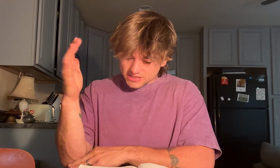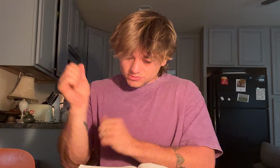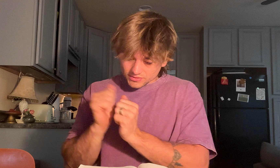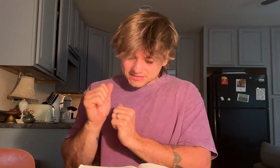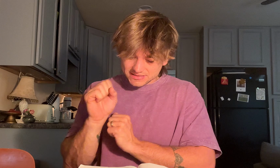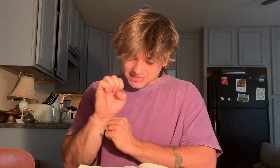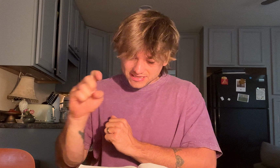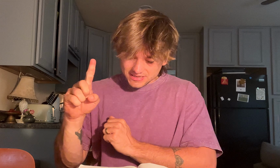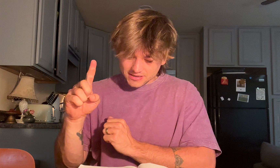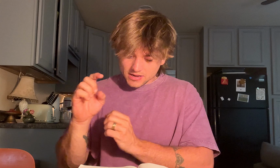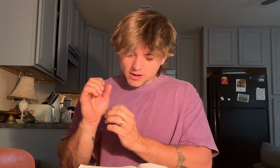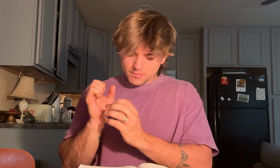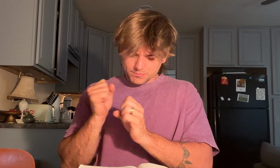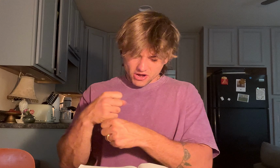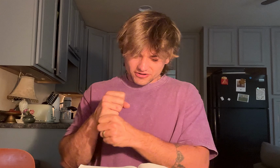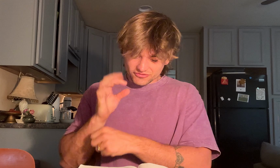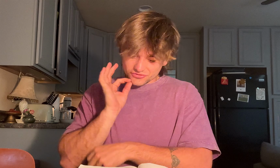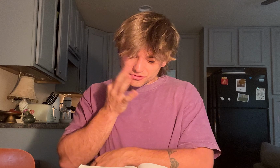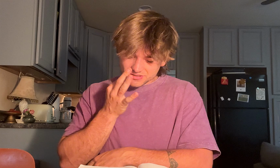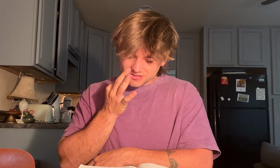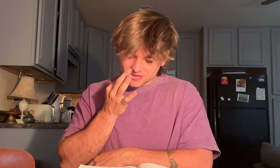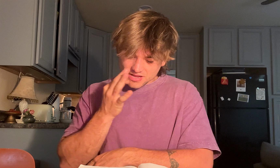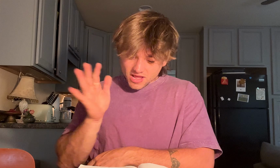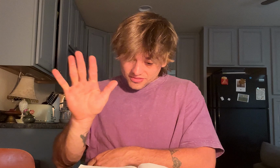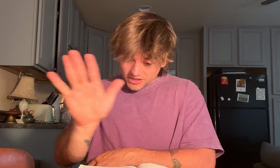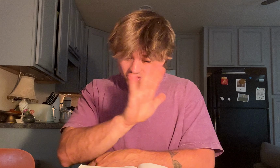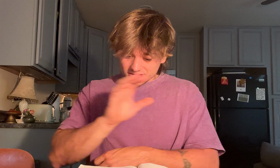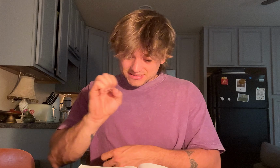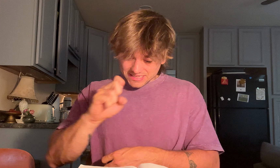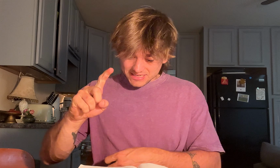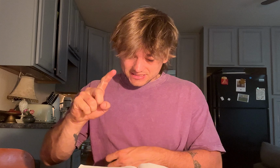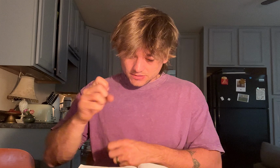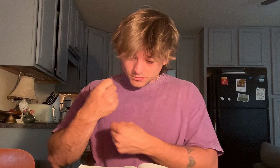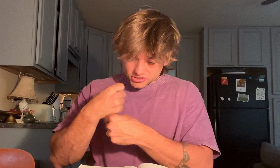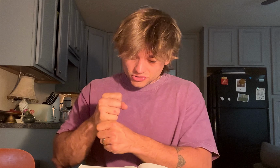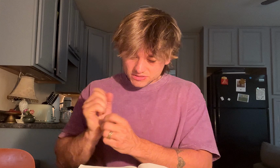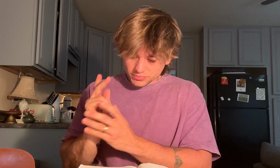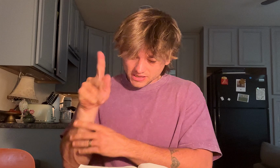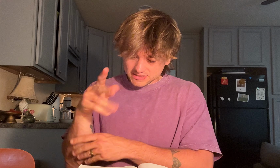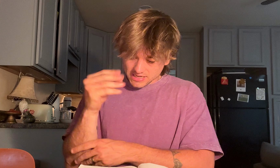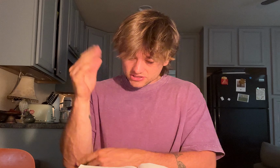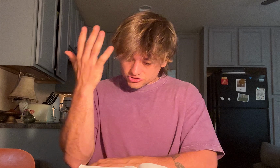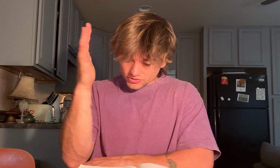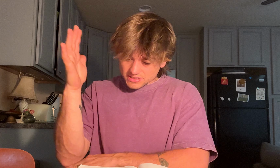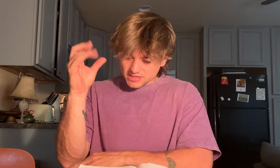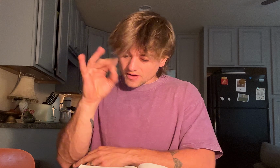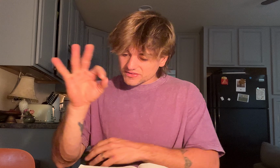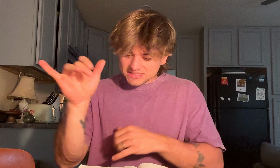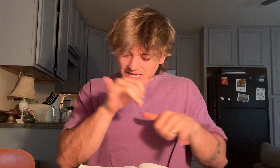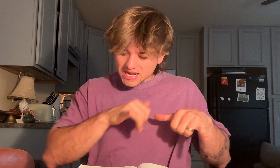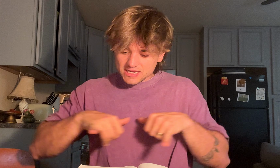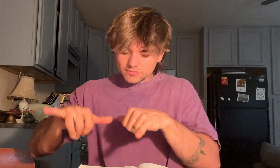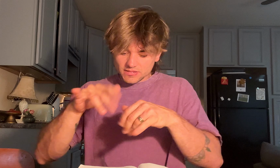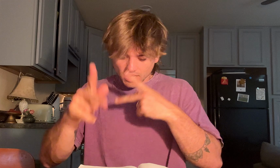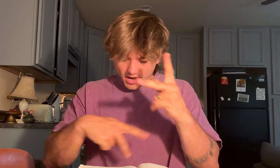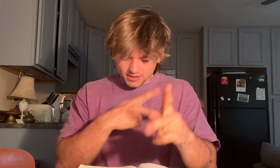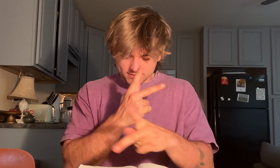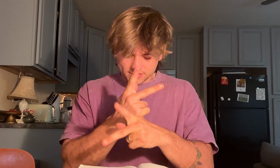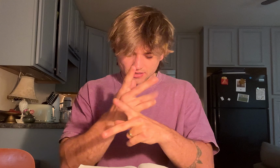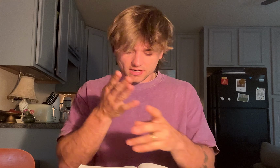with seed-bearing fruit. Their seeds produced plants and trees of the same kind, and